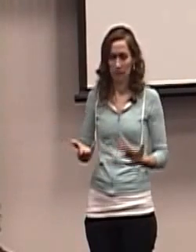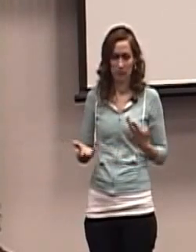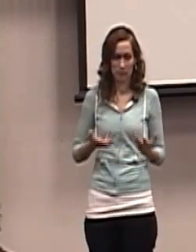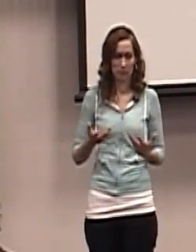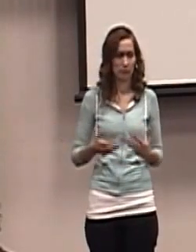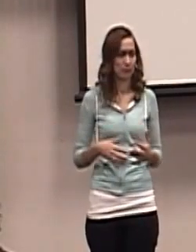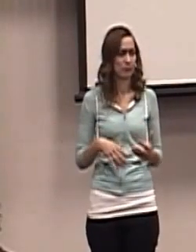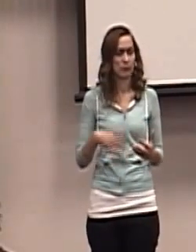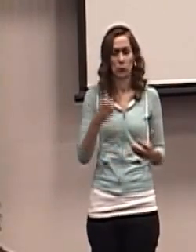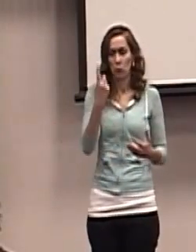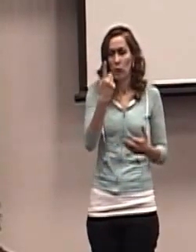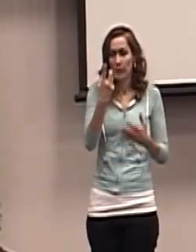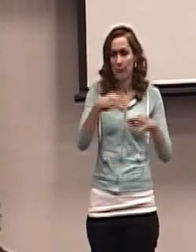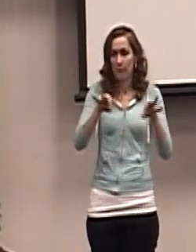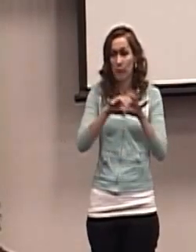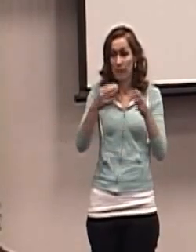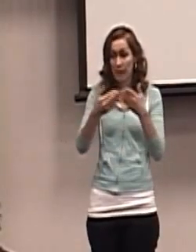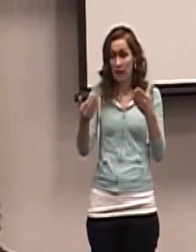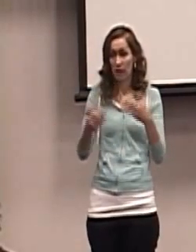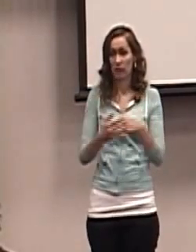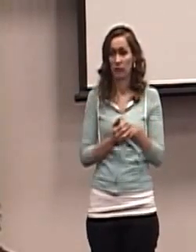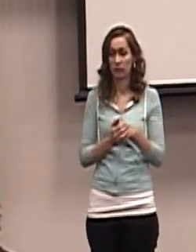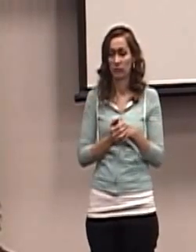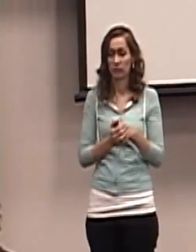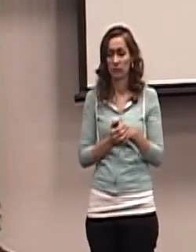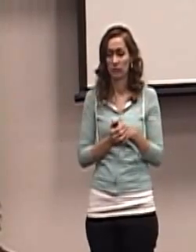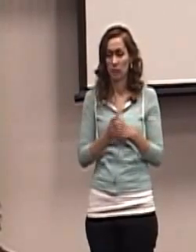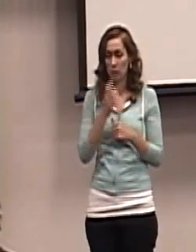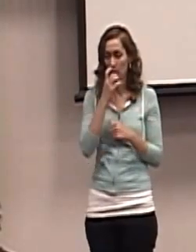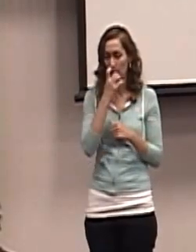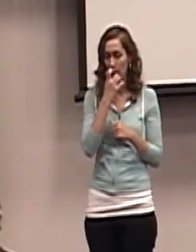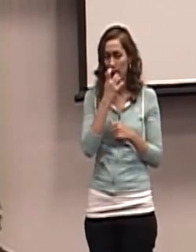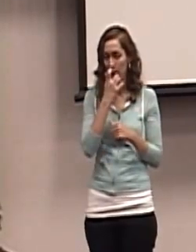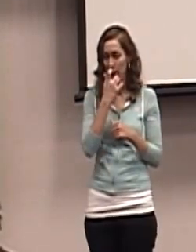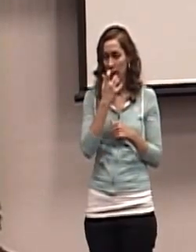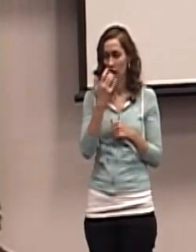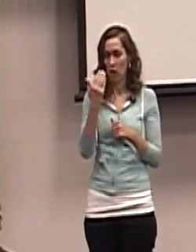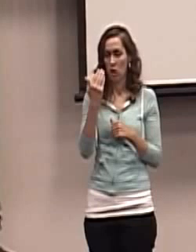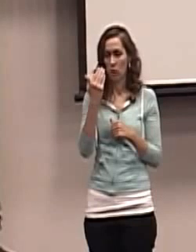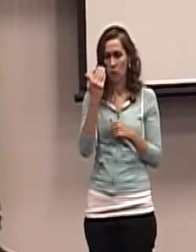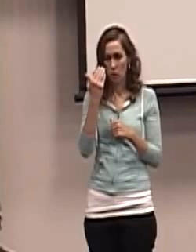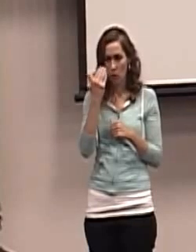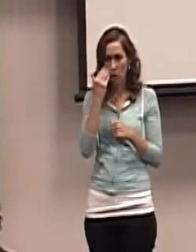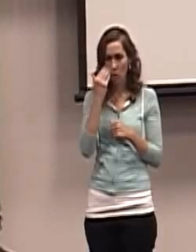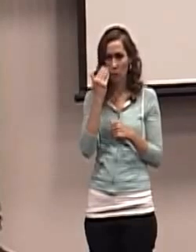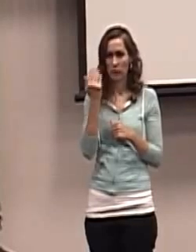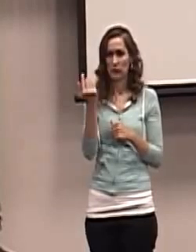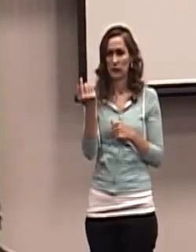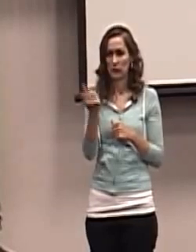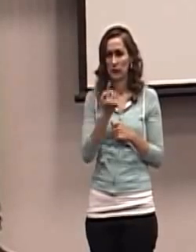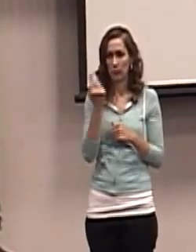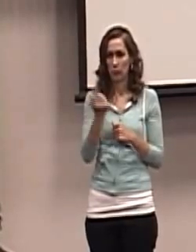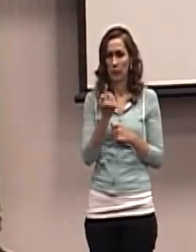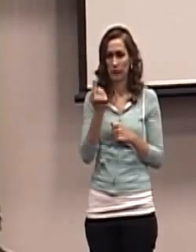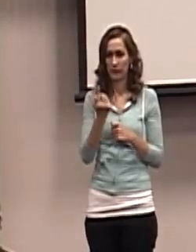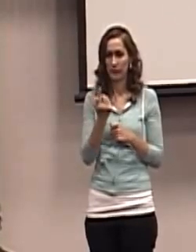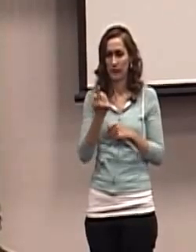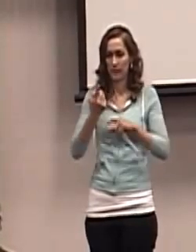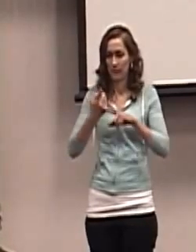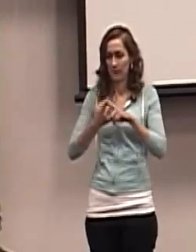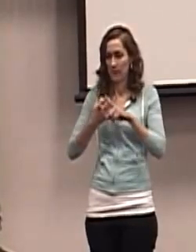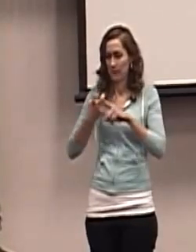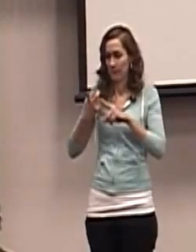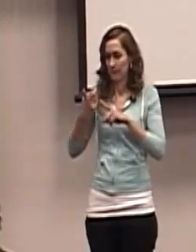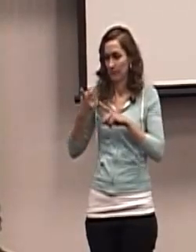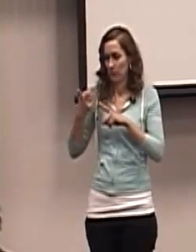And one of the important things would be to know that there's somebody from where you have